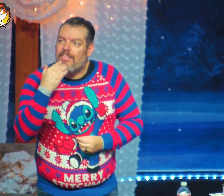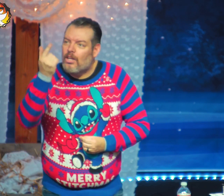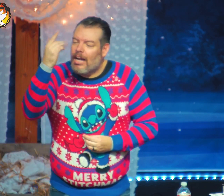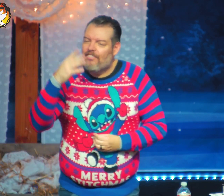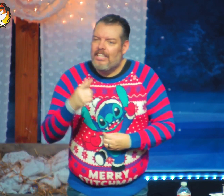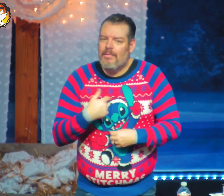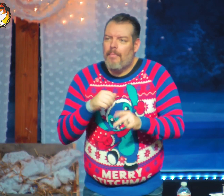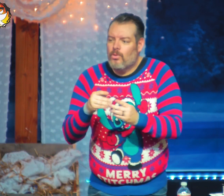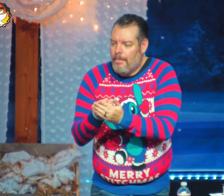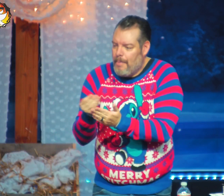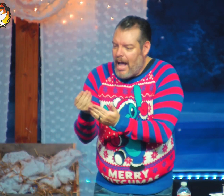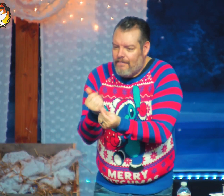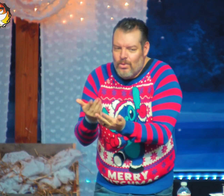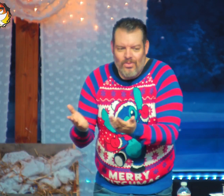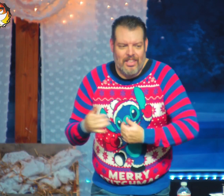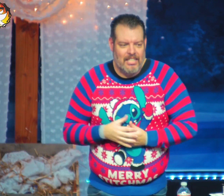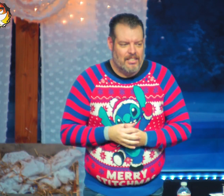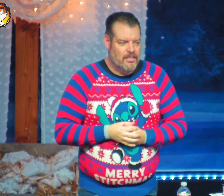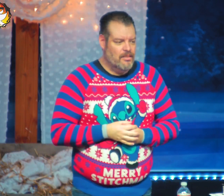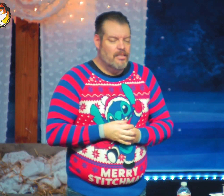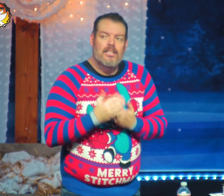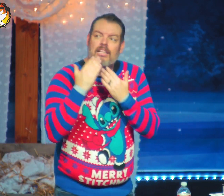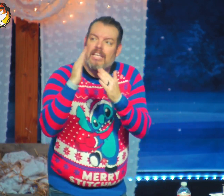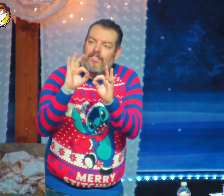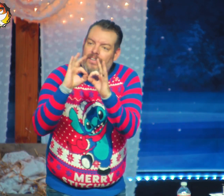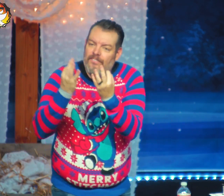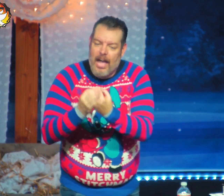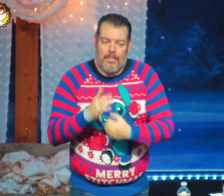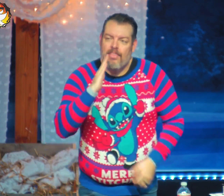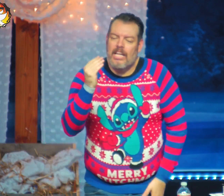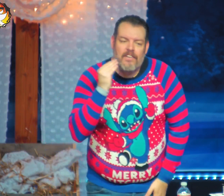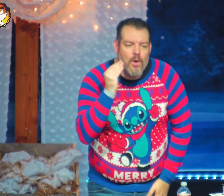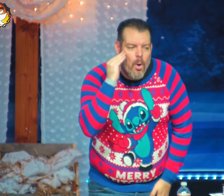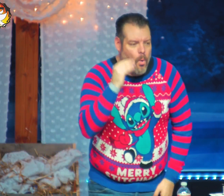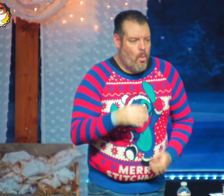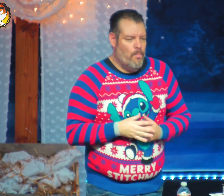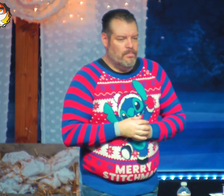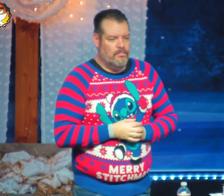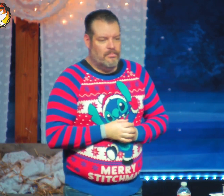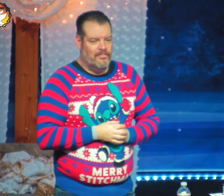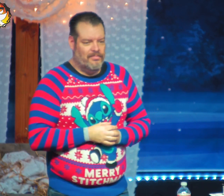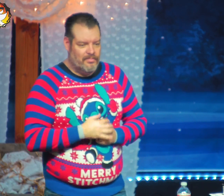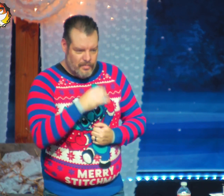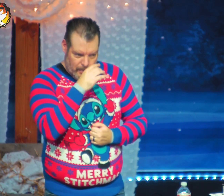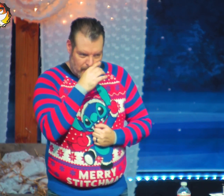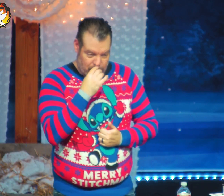be positive. What's the positive thoughts that you can think of?